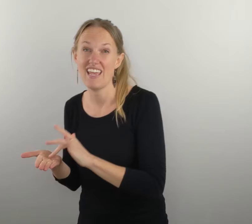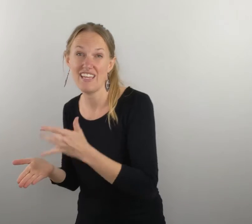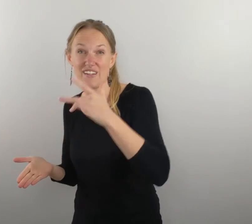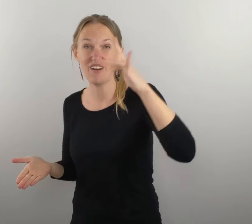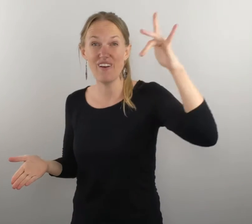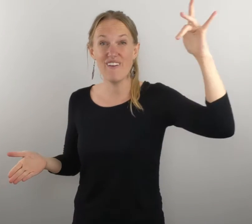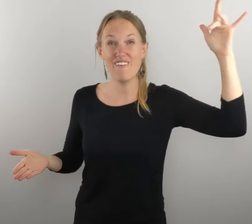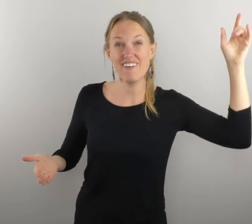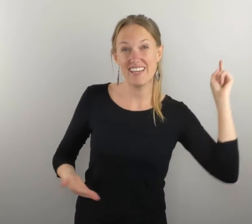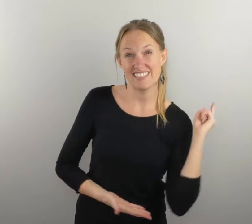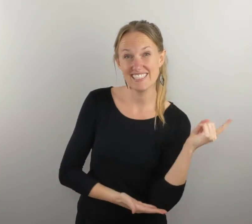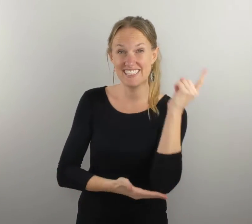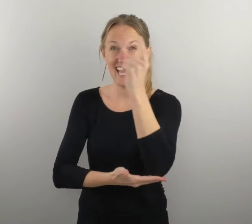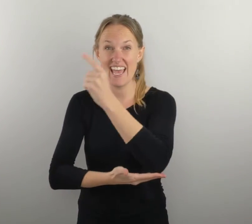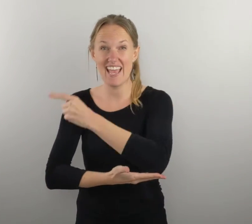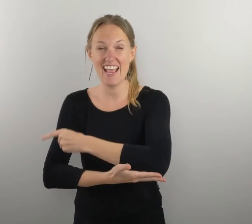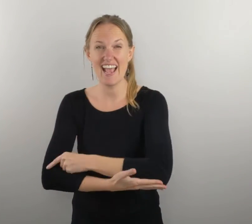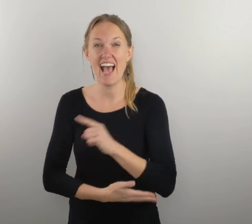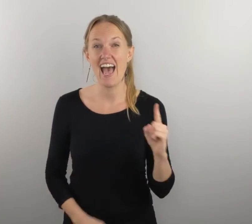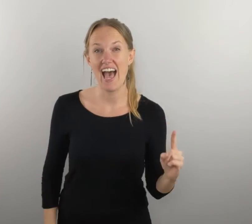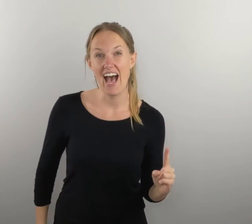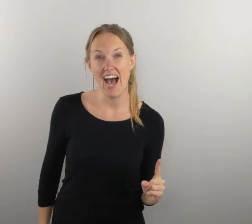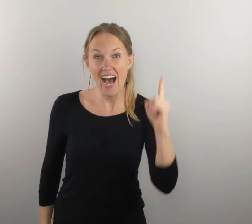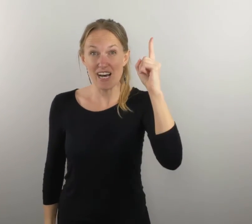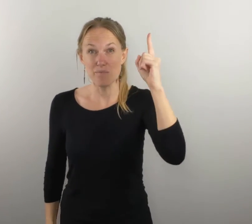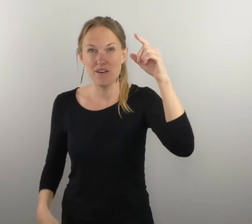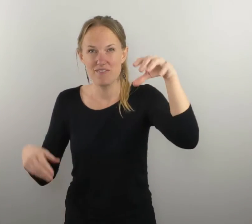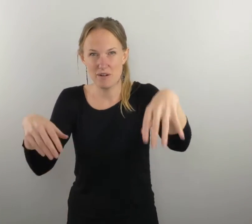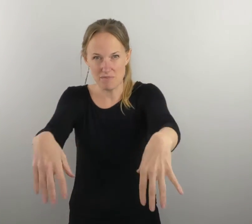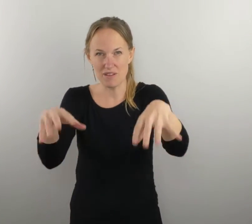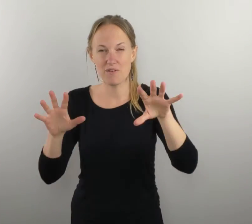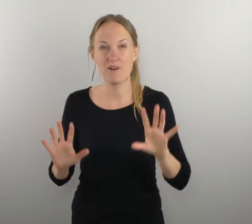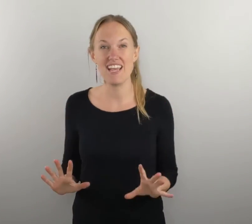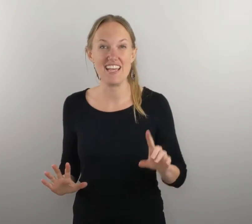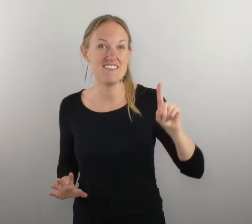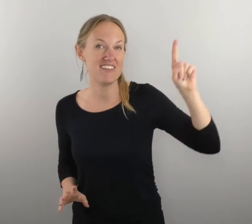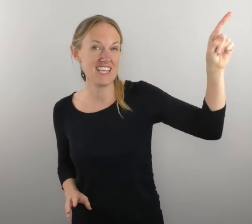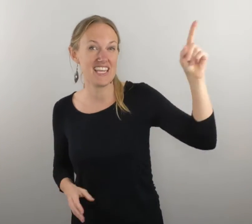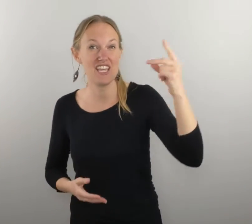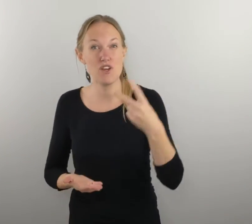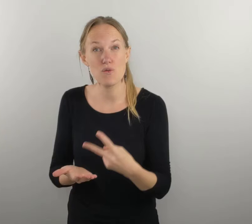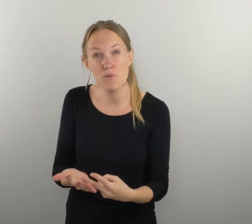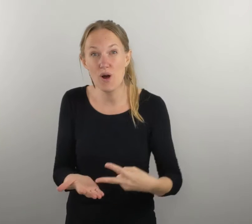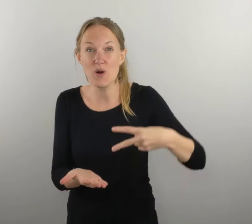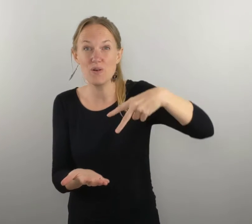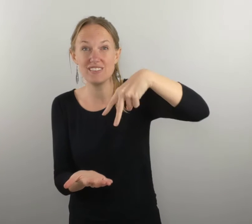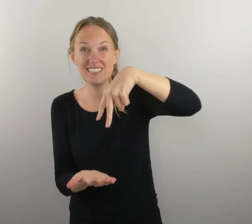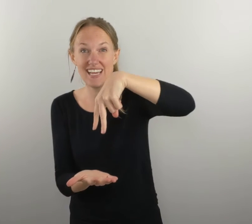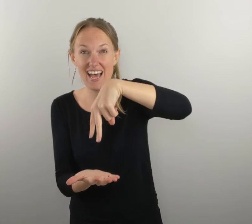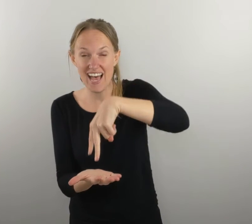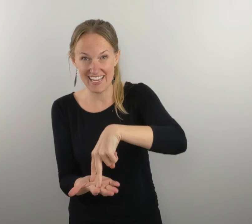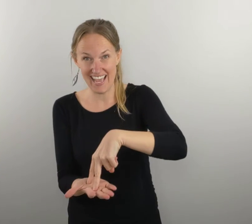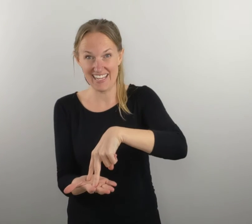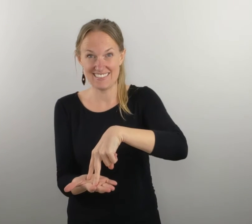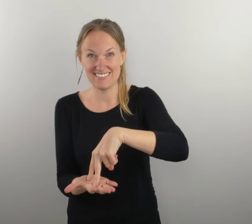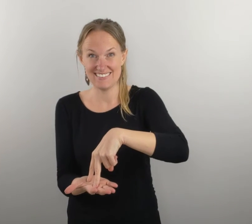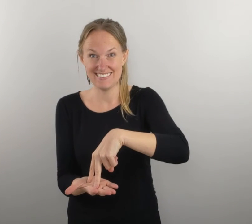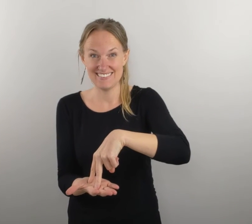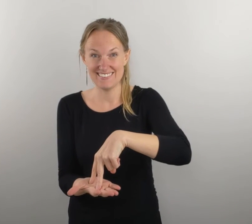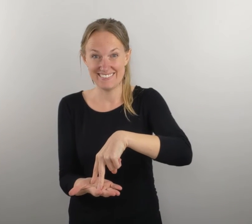in glorious day, up from the grave he rose again.